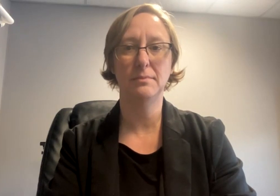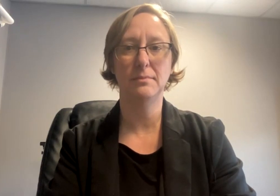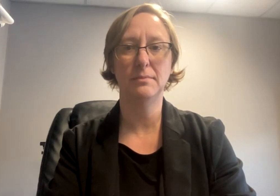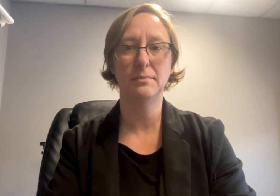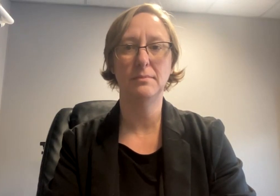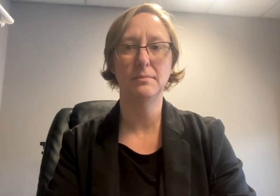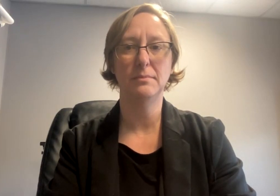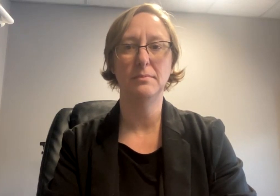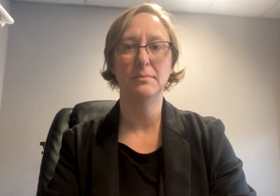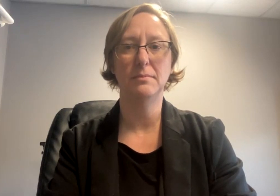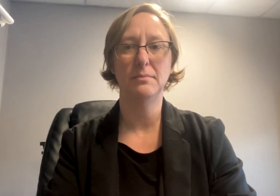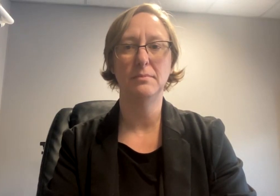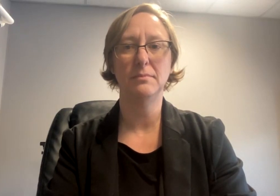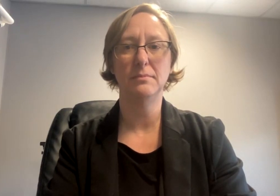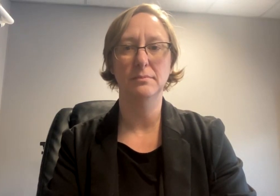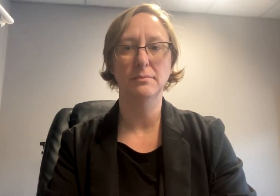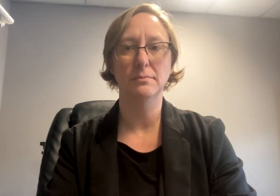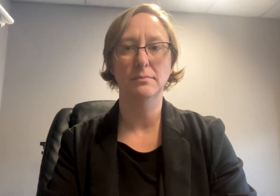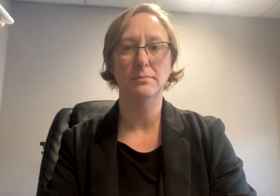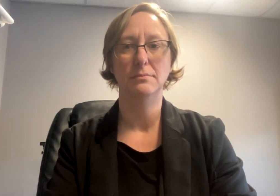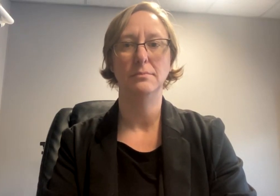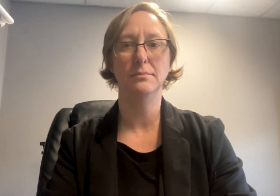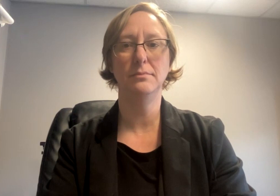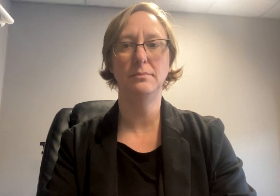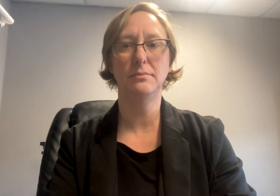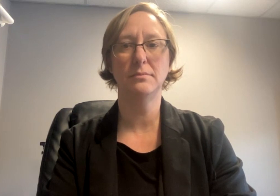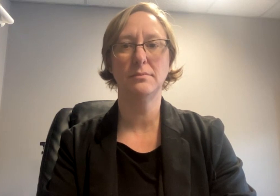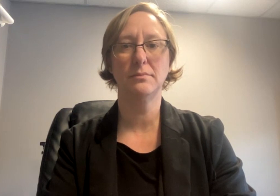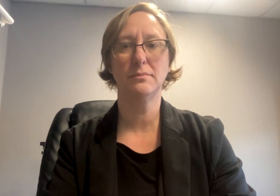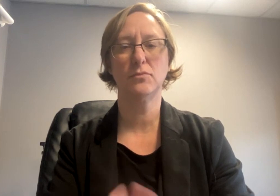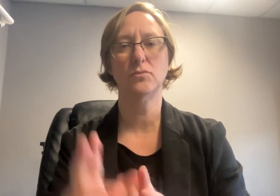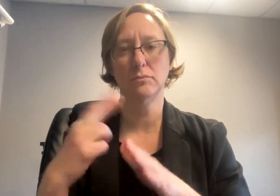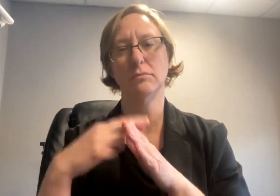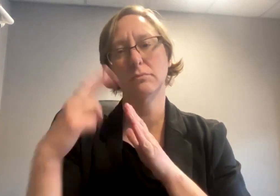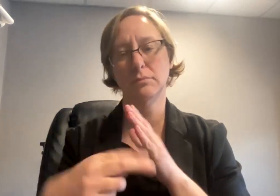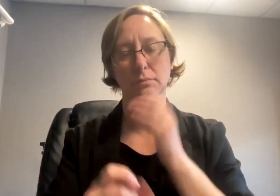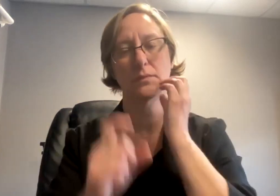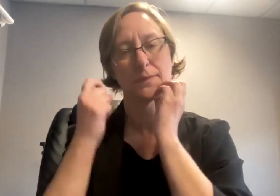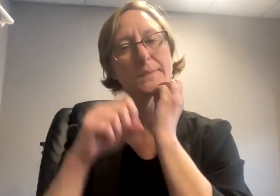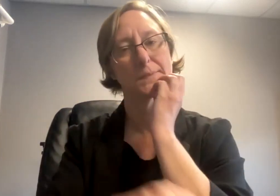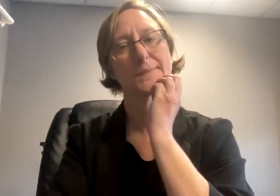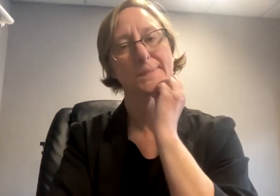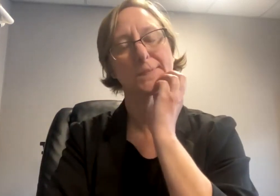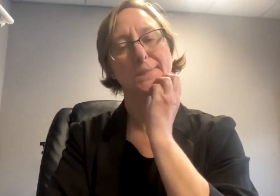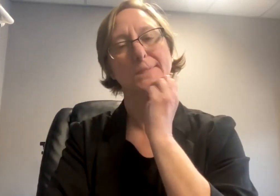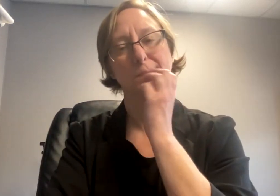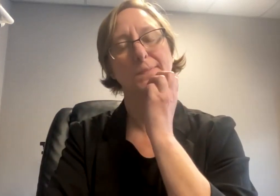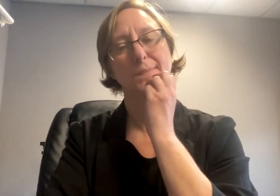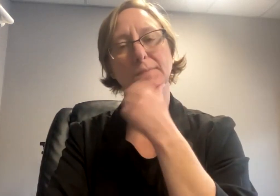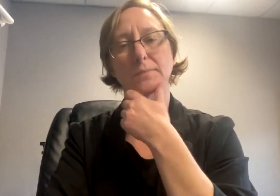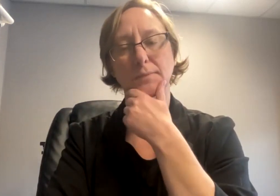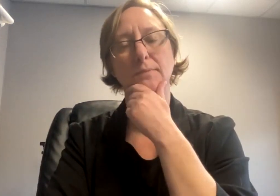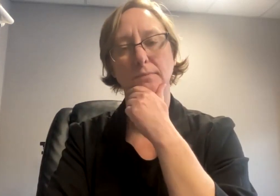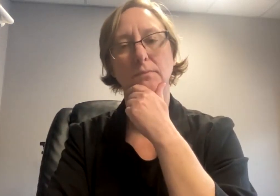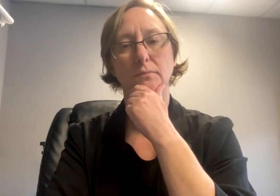about some of the questions might be leading to different topics, which are great. And some